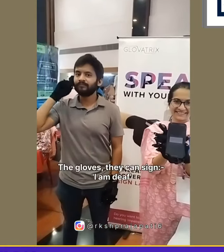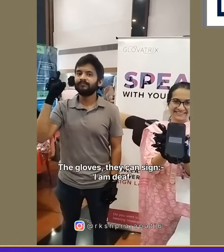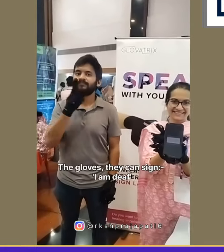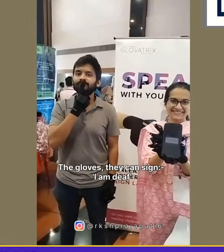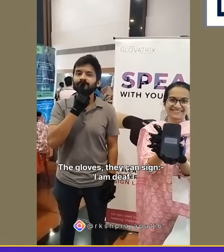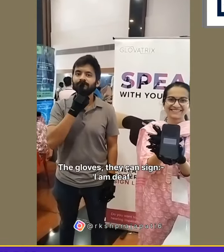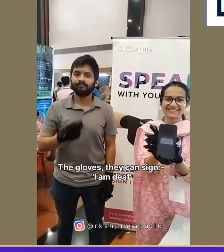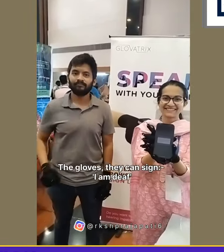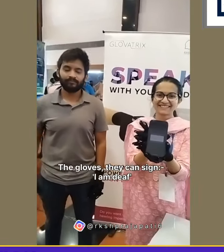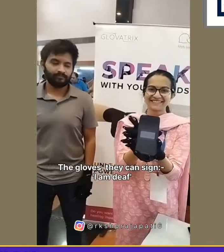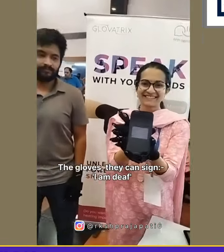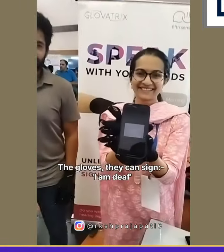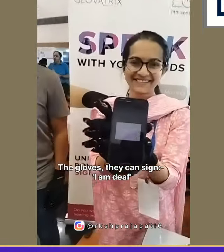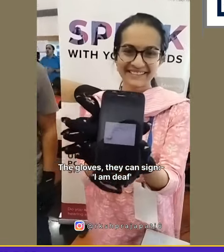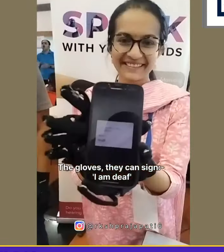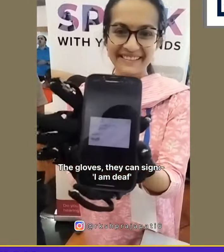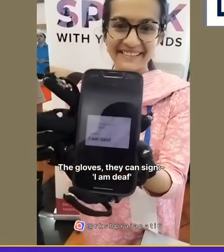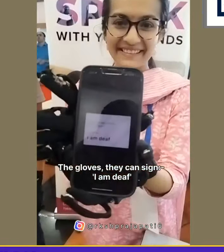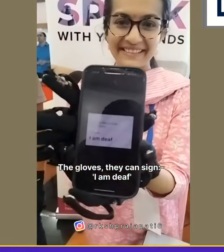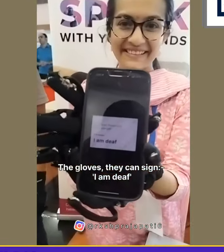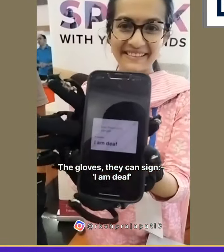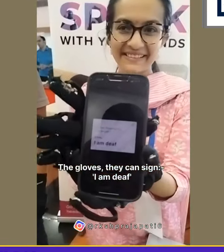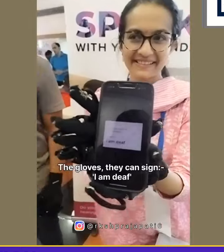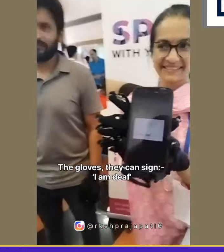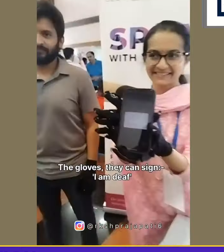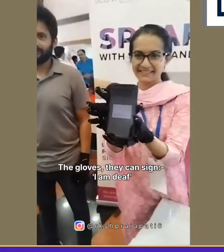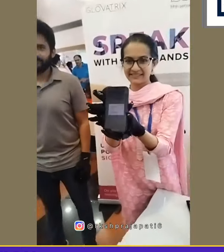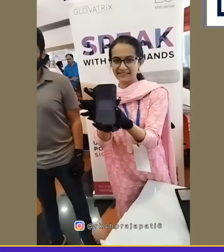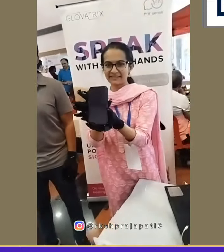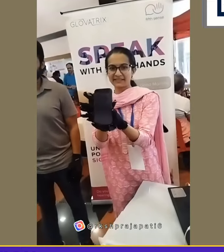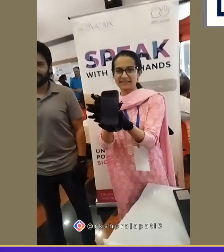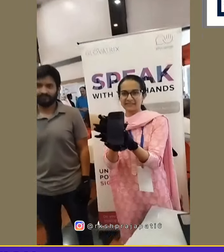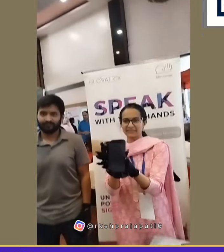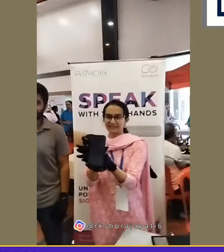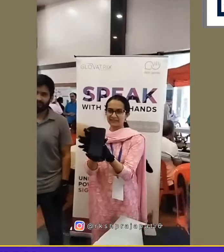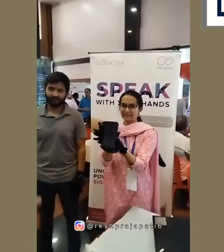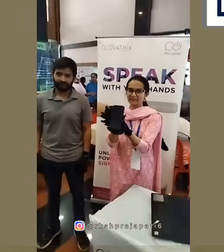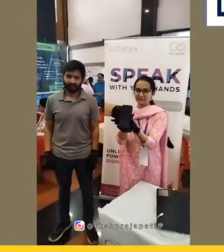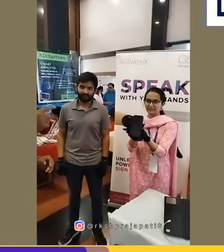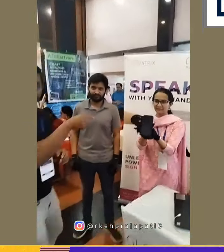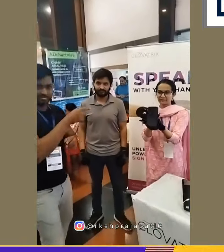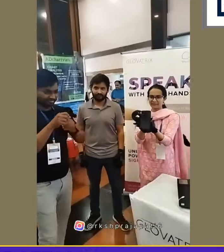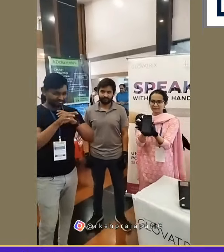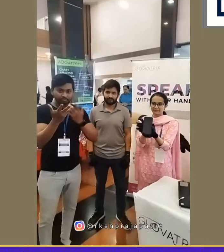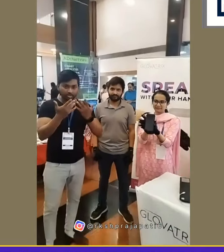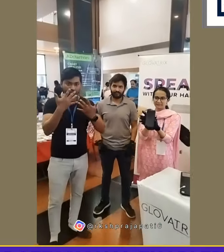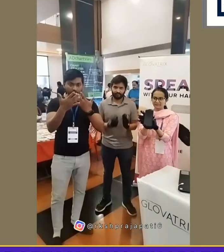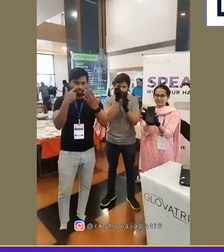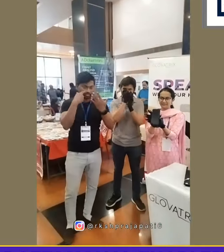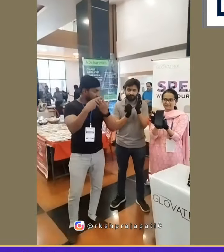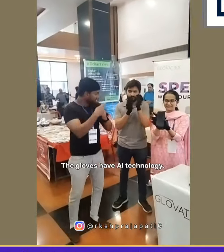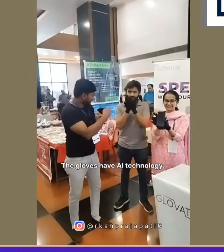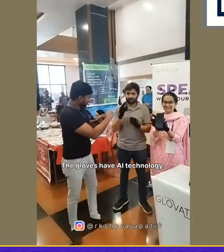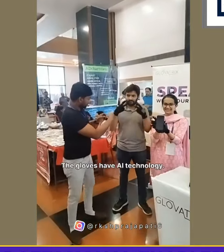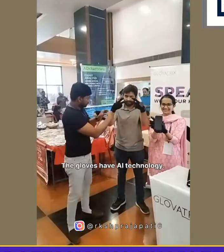with organizations. So sign language translation has many applications in itself. So the application that we want to focus